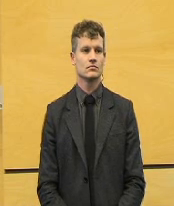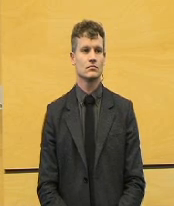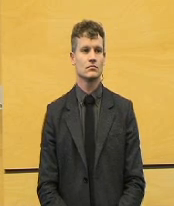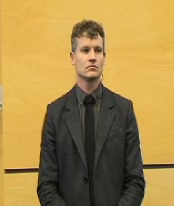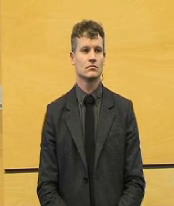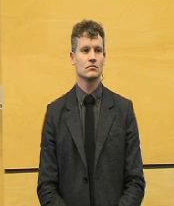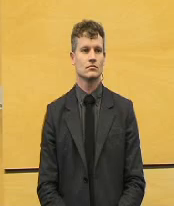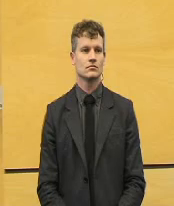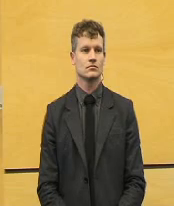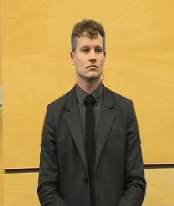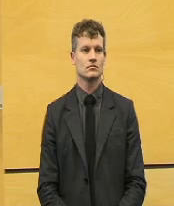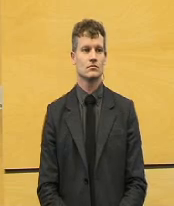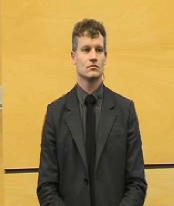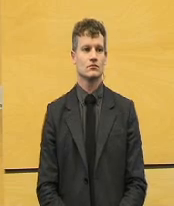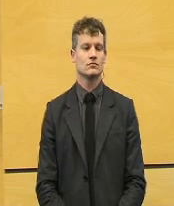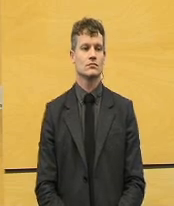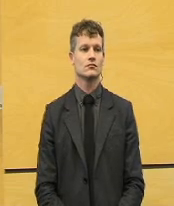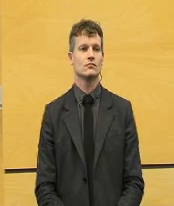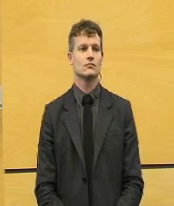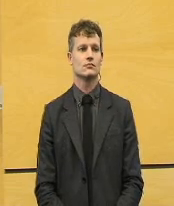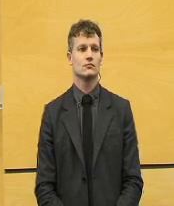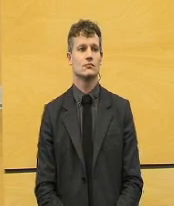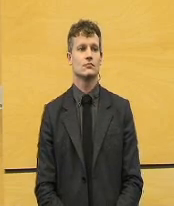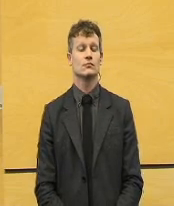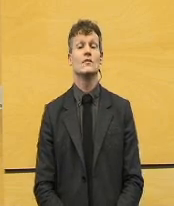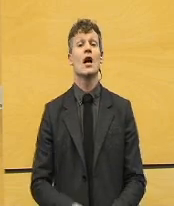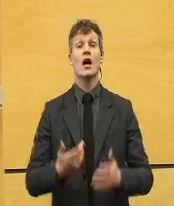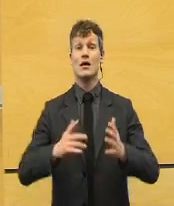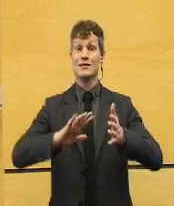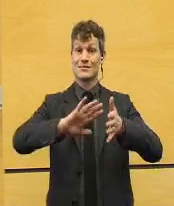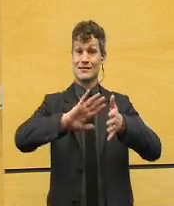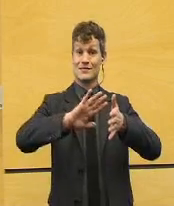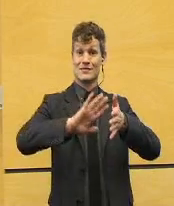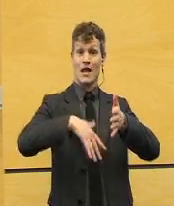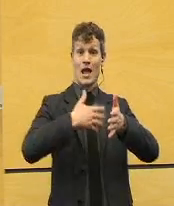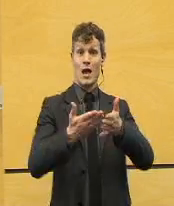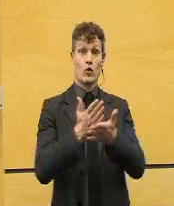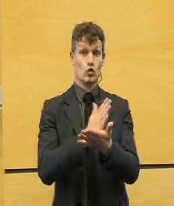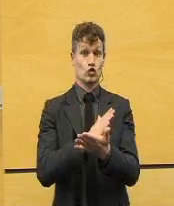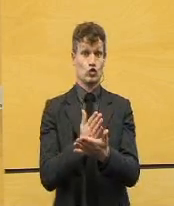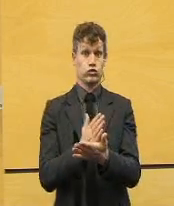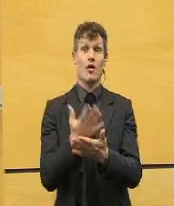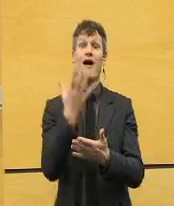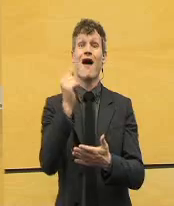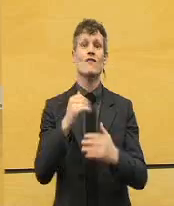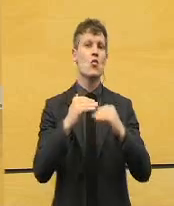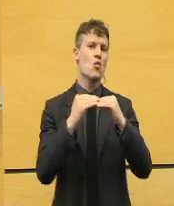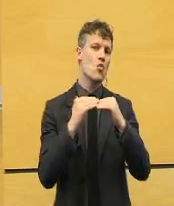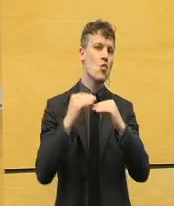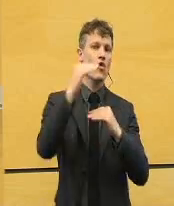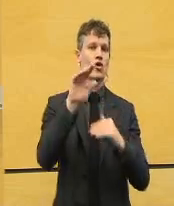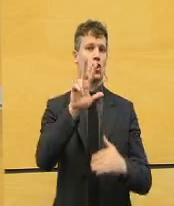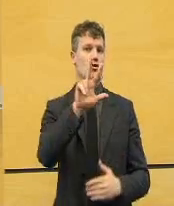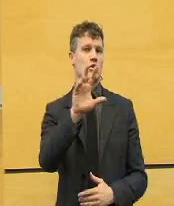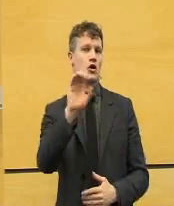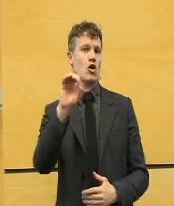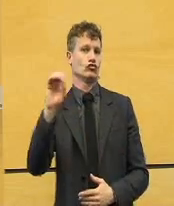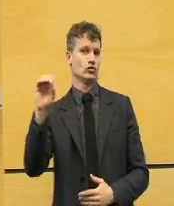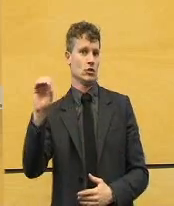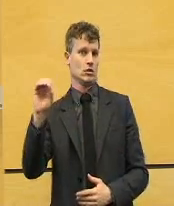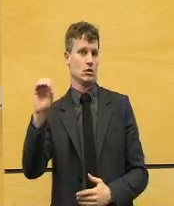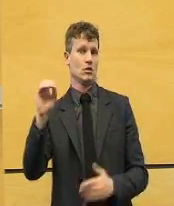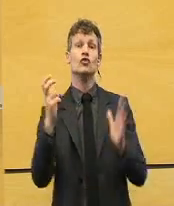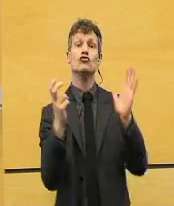Over 600 sign language interpreters have registered and been trained with